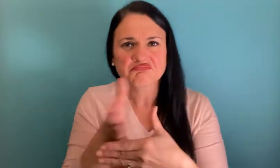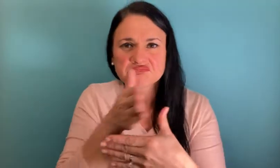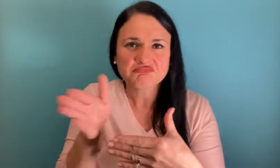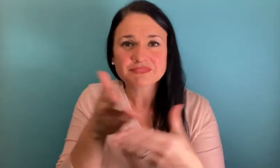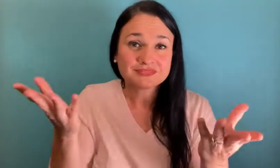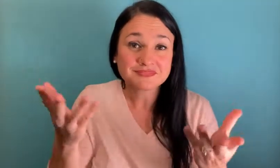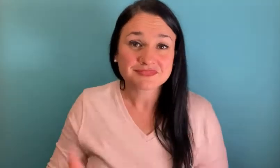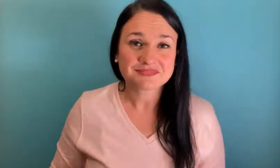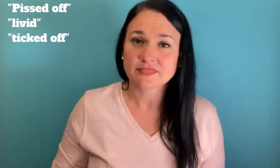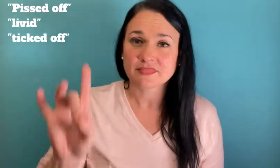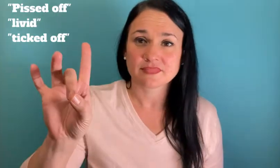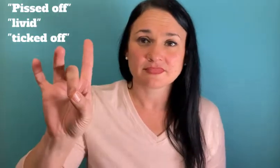know?